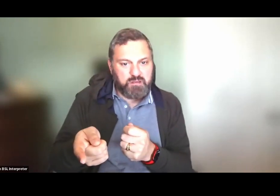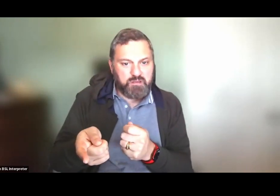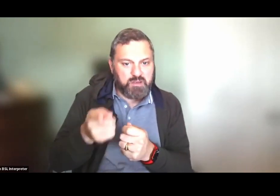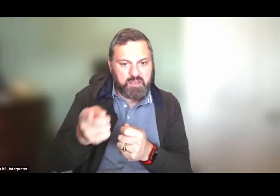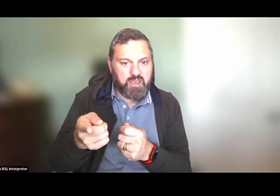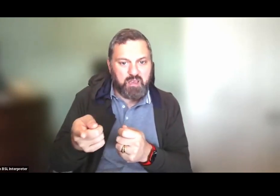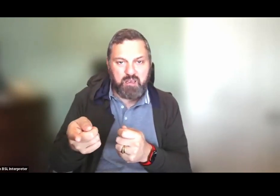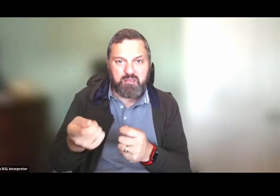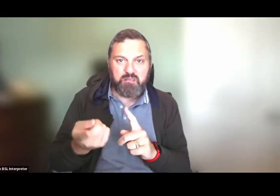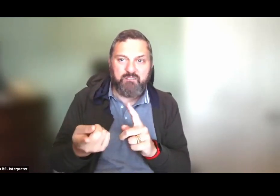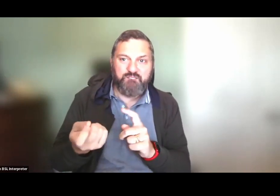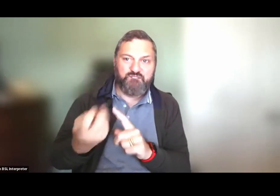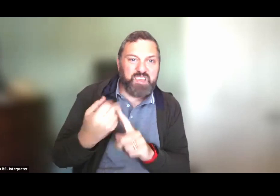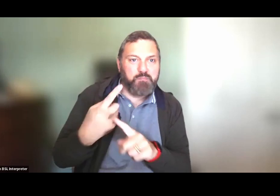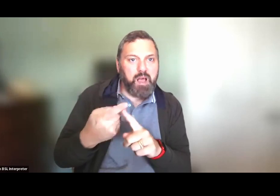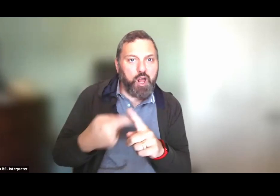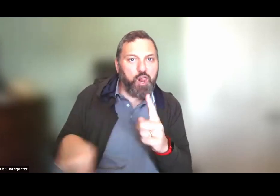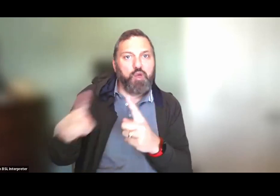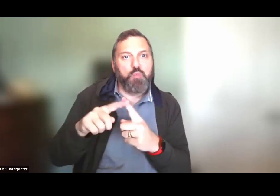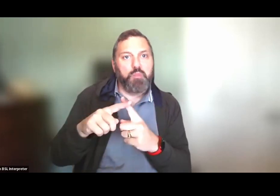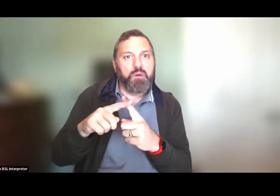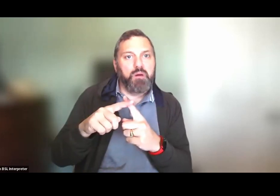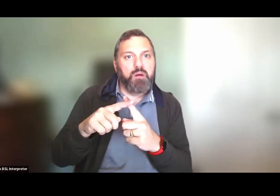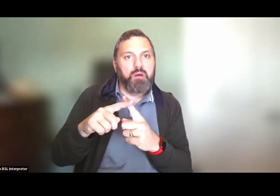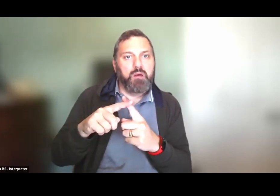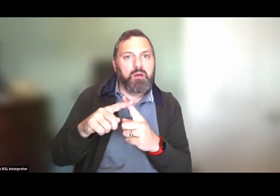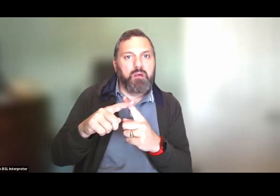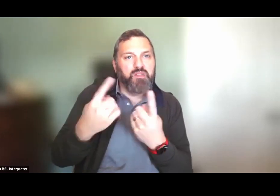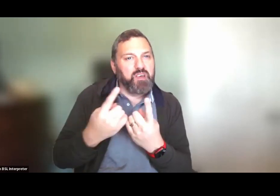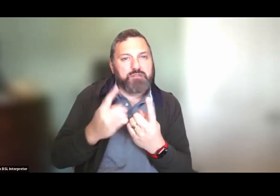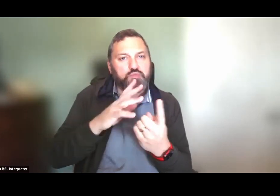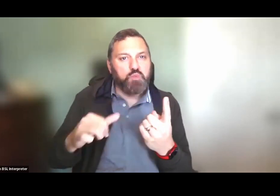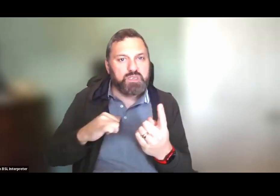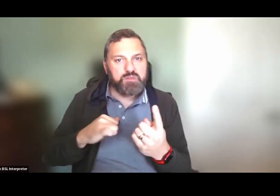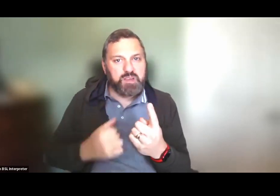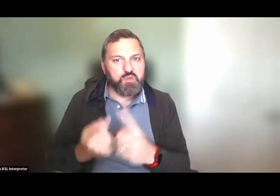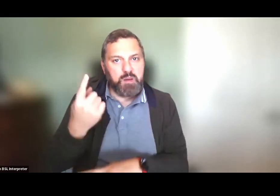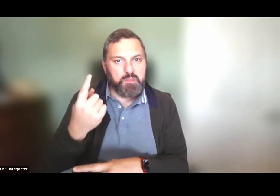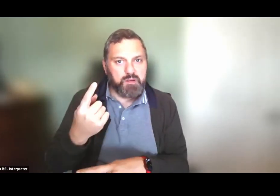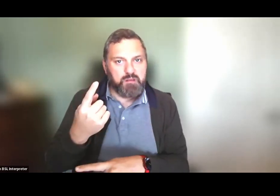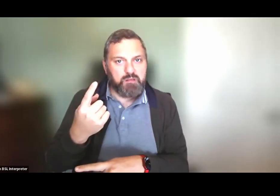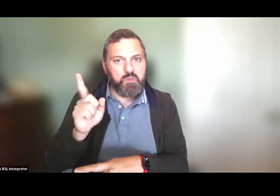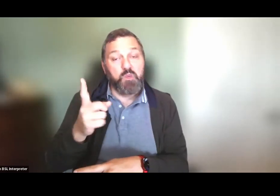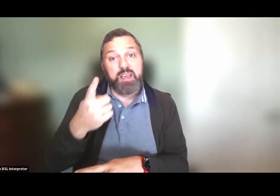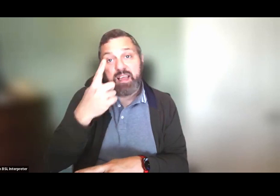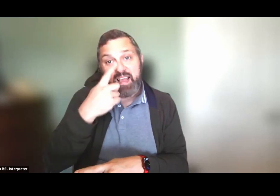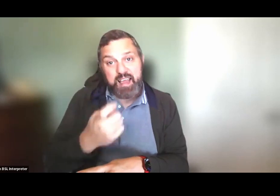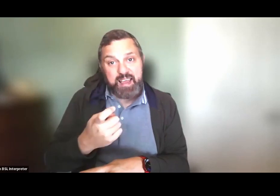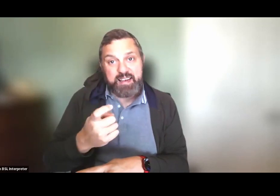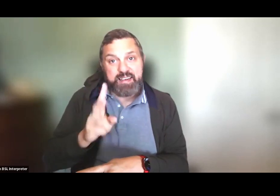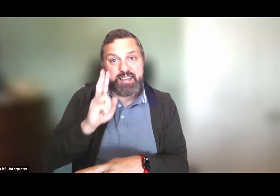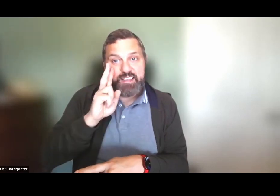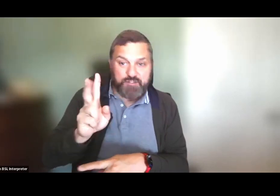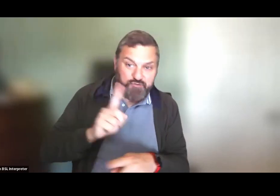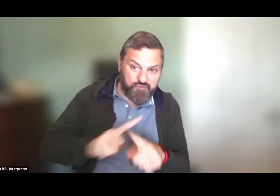feedback loops and tipping points and unpredictable behavior that you don't know is going to happen. But what we can do is seek to